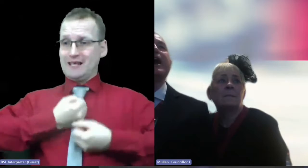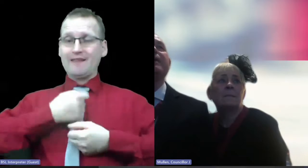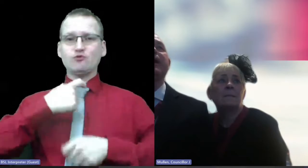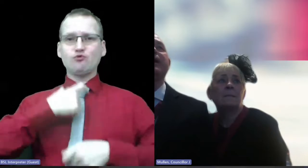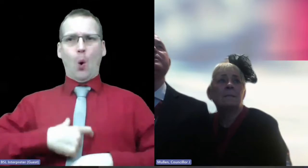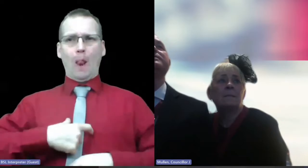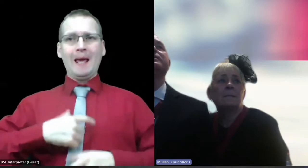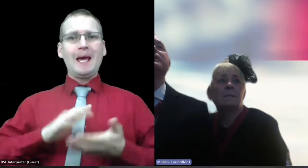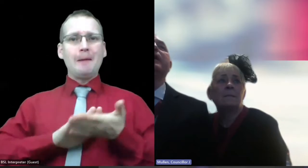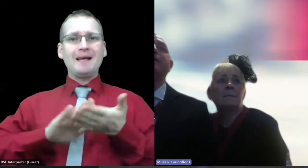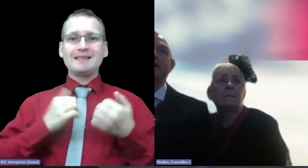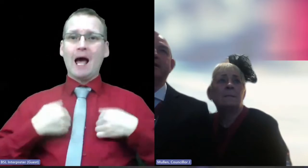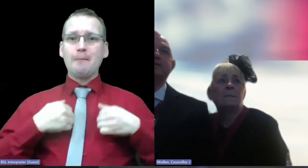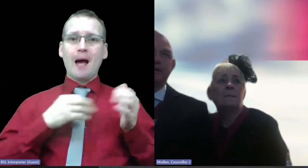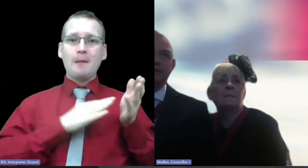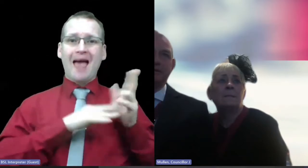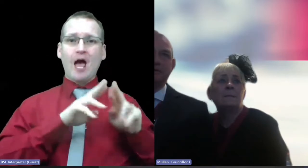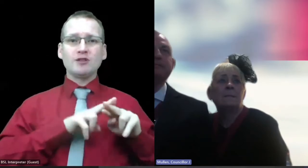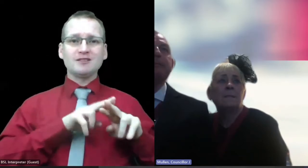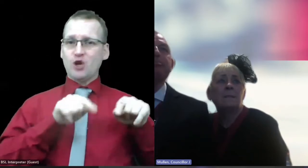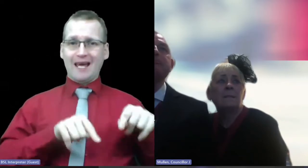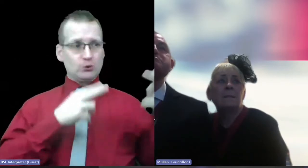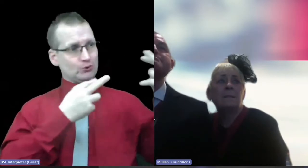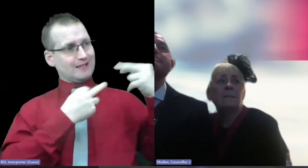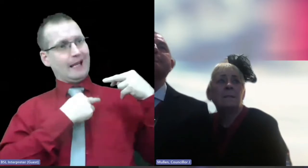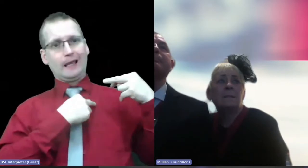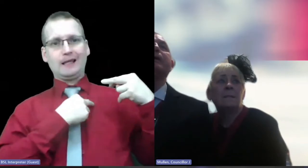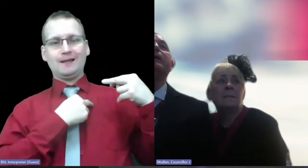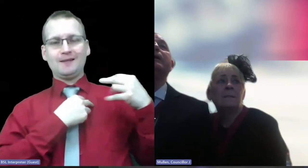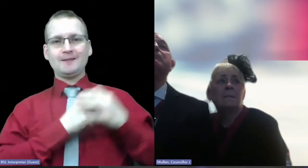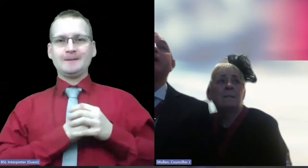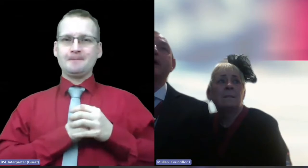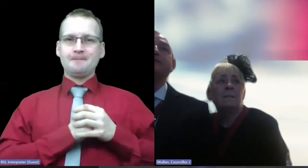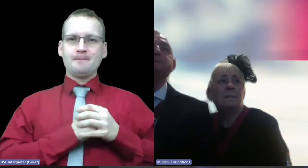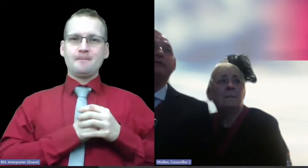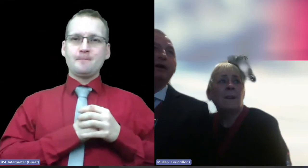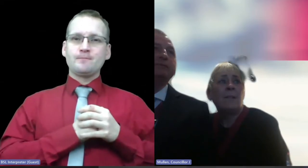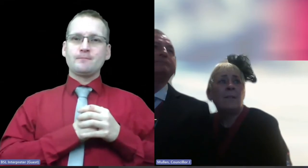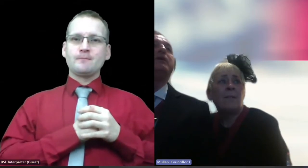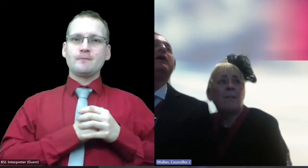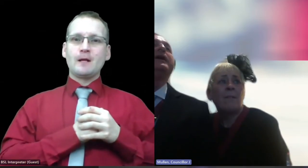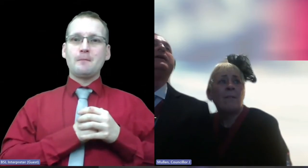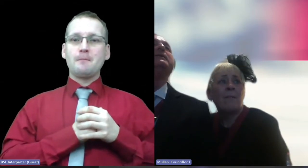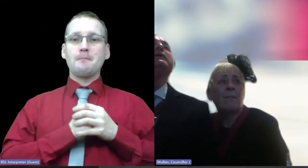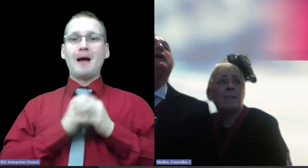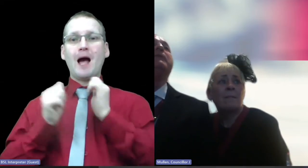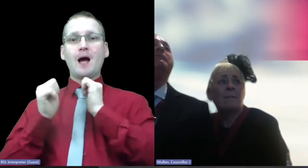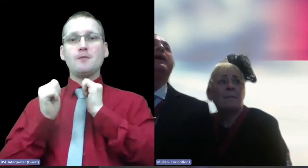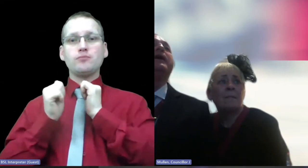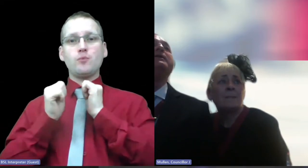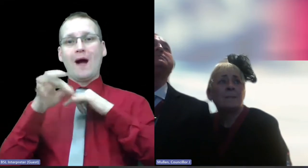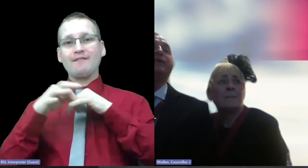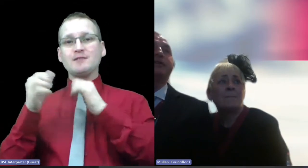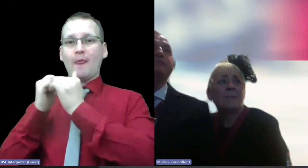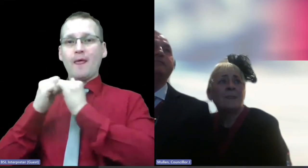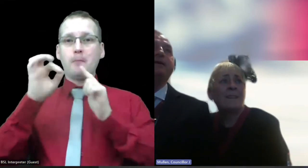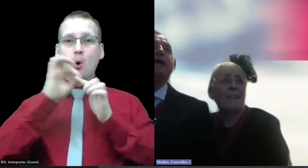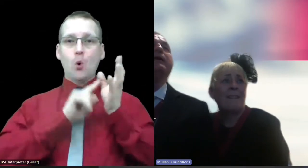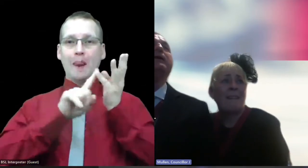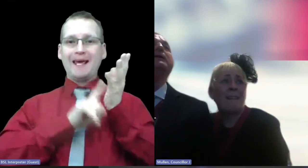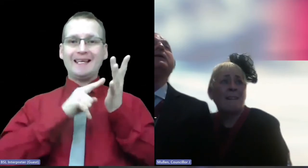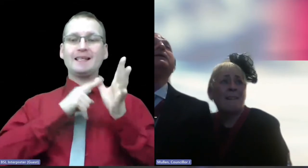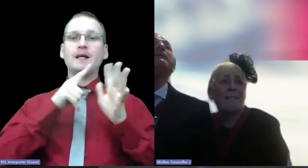is that our parents are not here to see us. My wife's mother, Barlene, and my parents, Patrick and